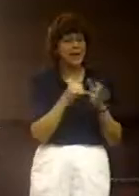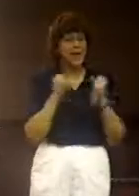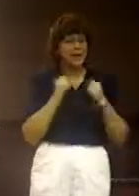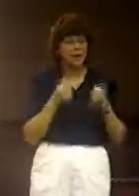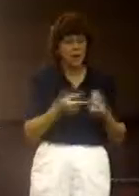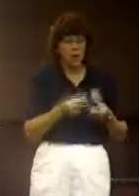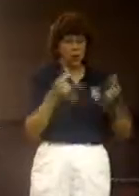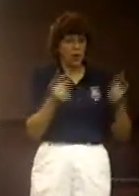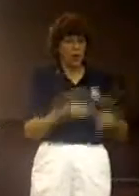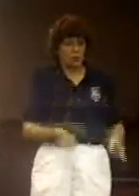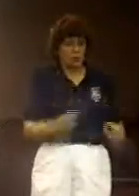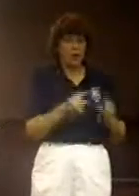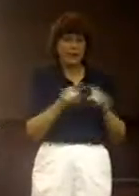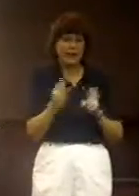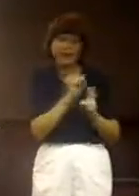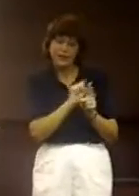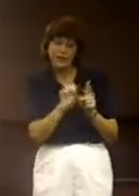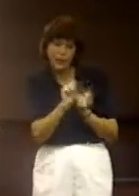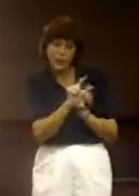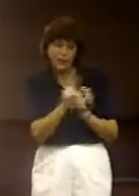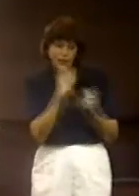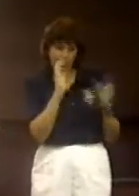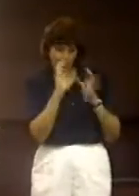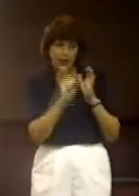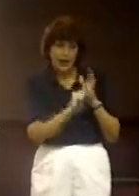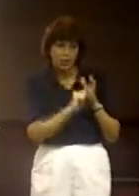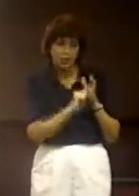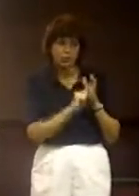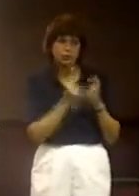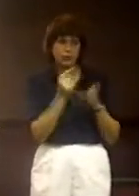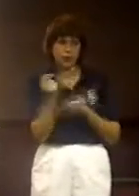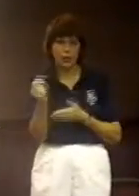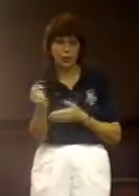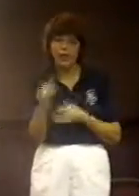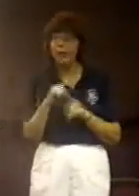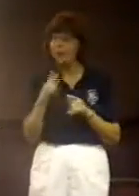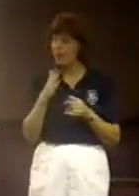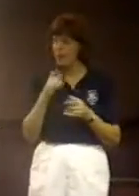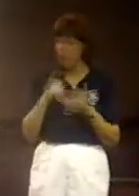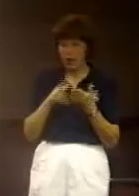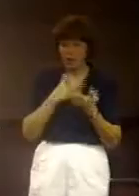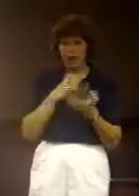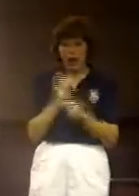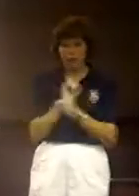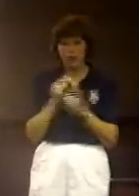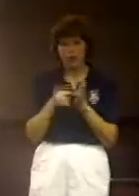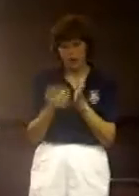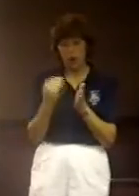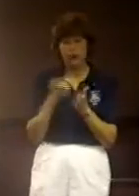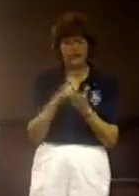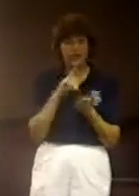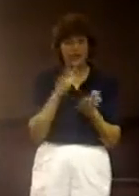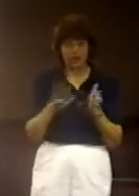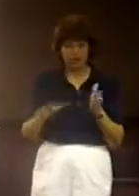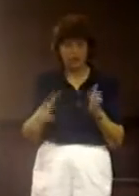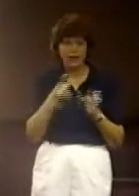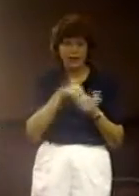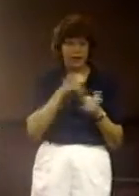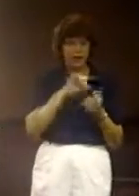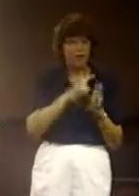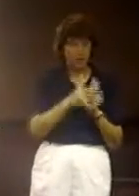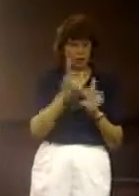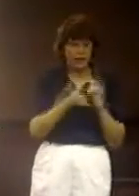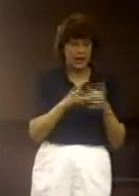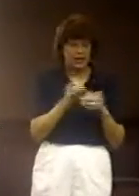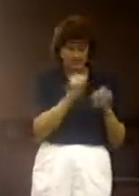social communication tool. But what my work showed is that children that were in those kinds